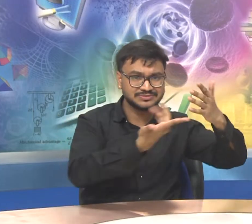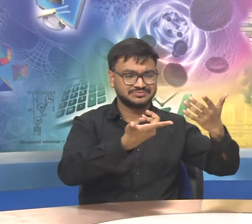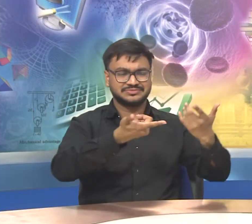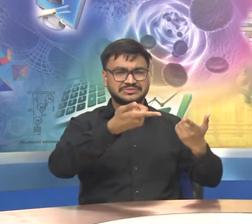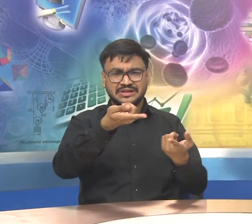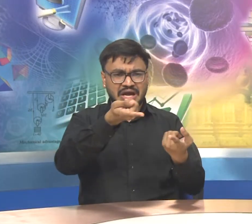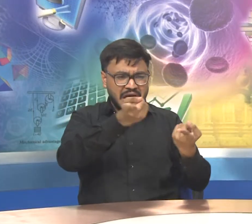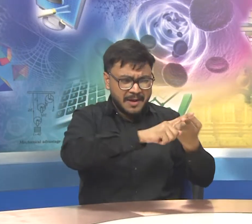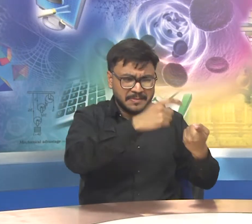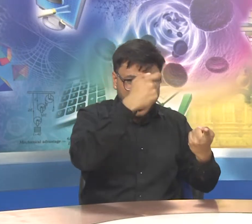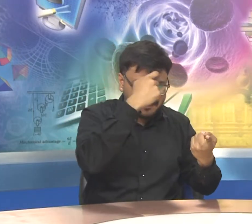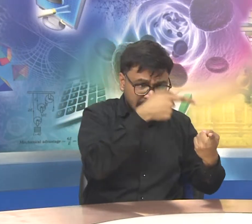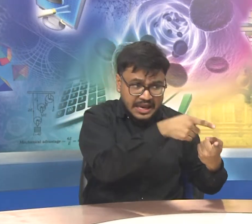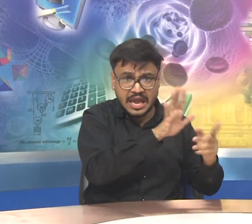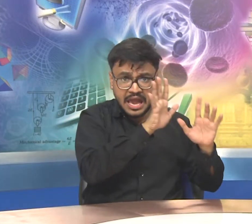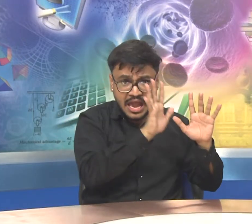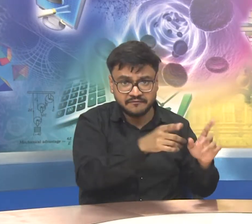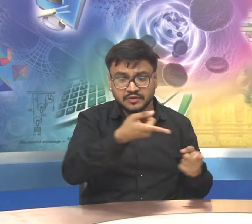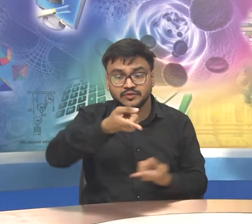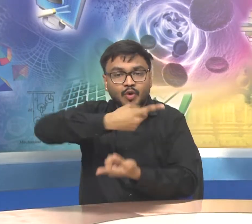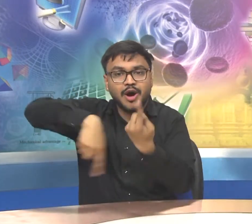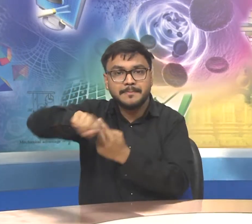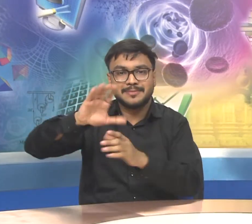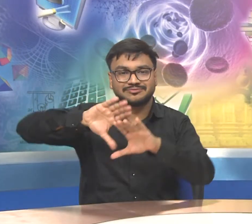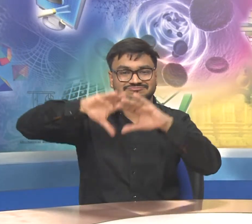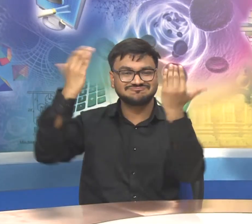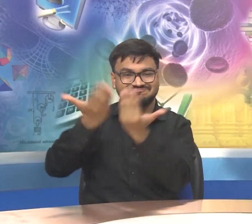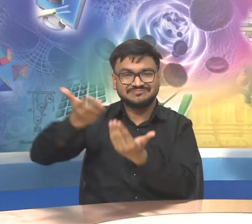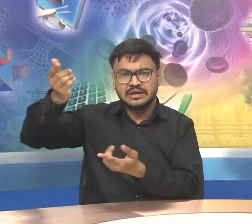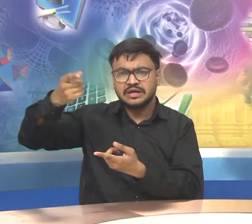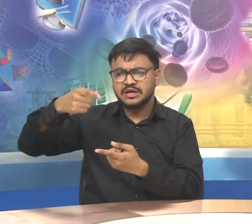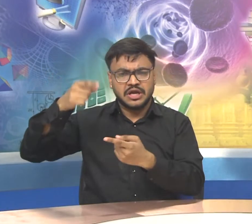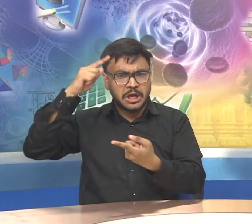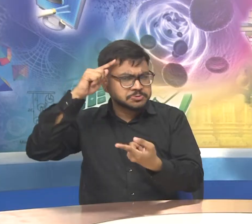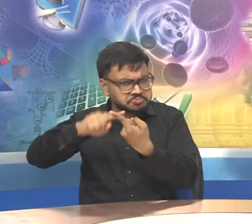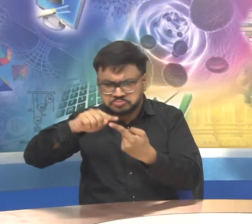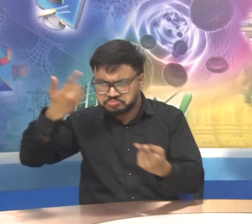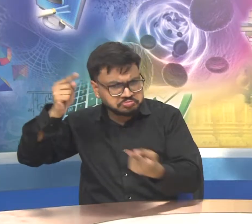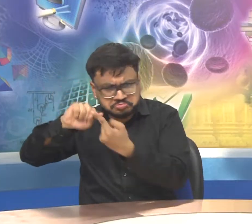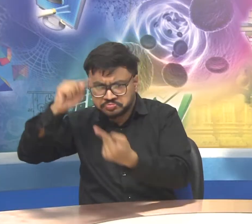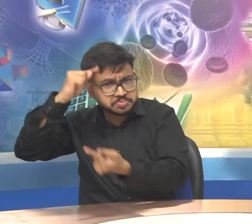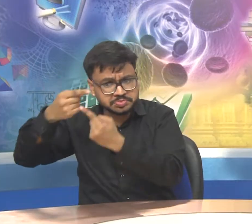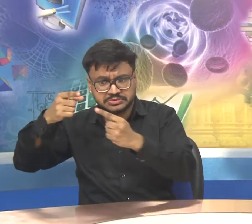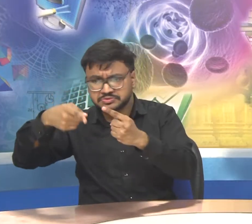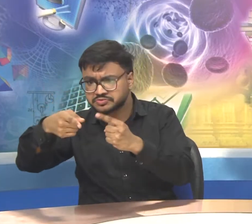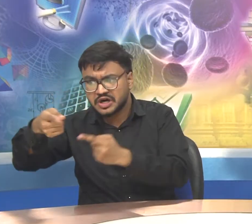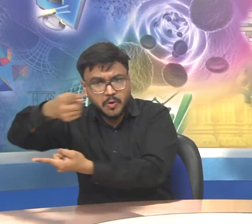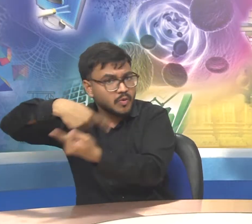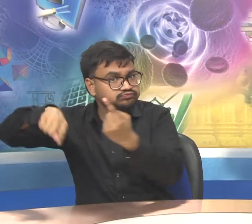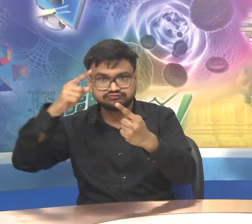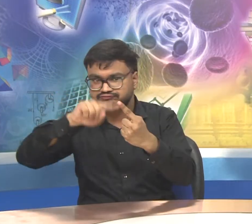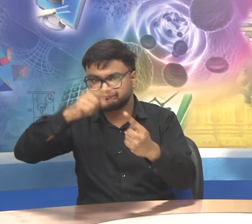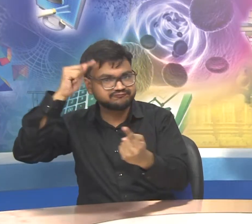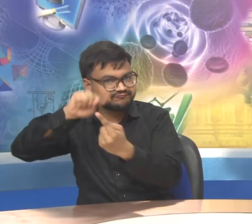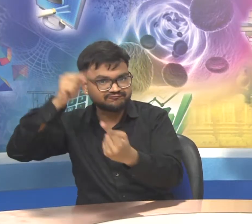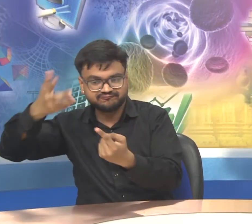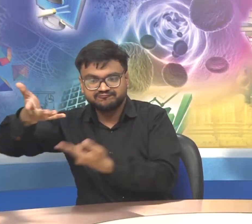So far, proceeding for removal were initiated only in one case against